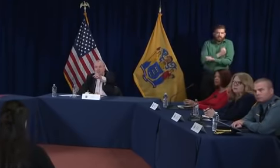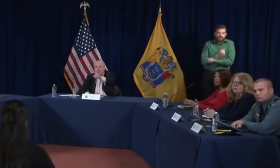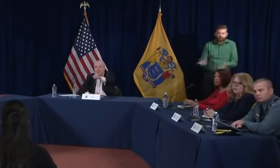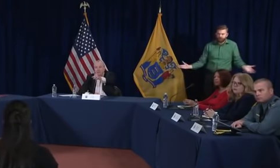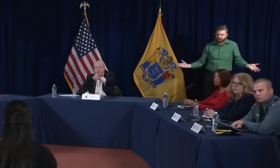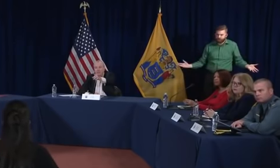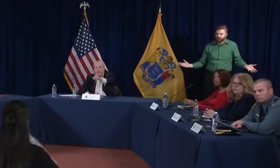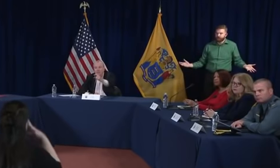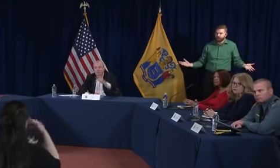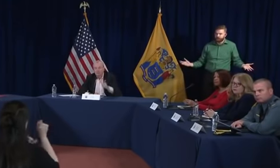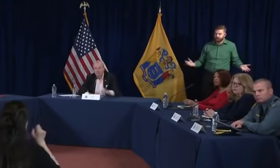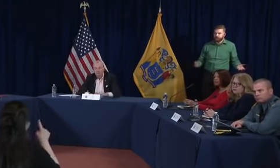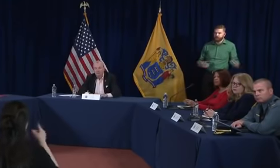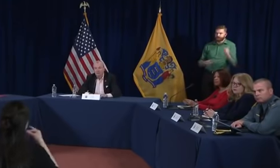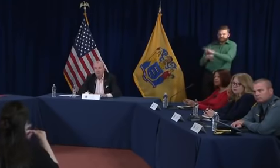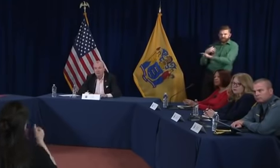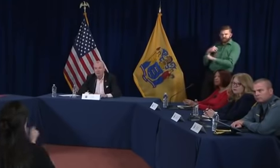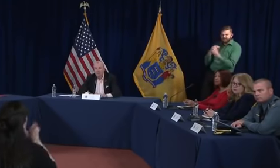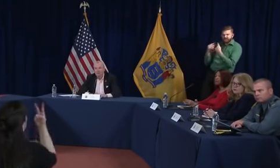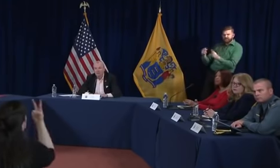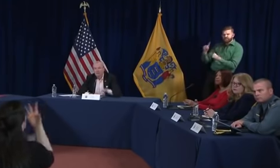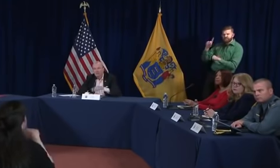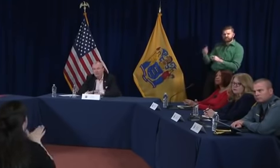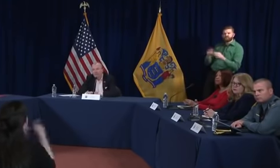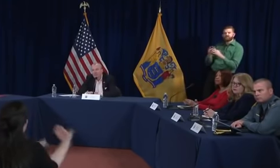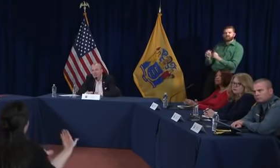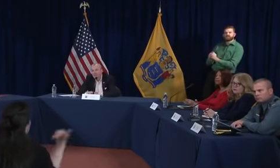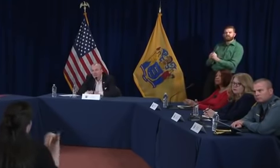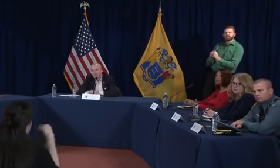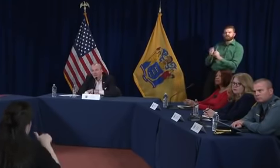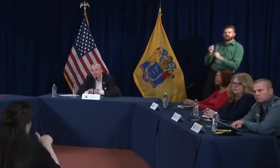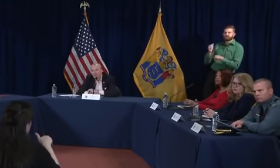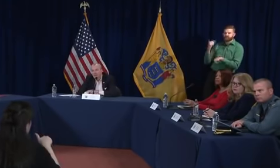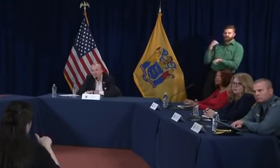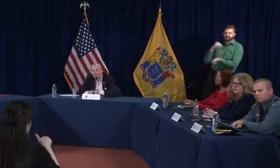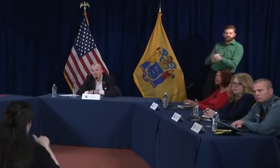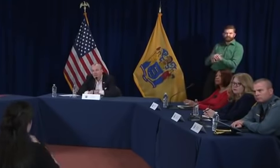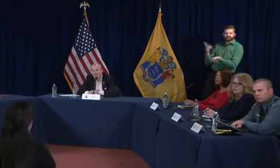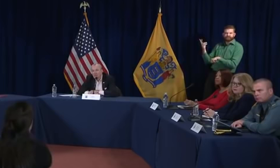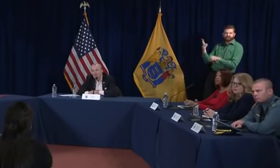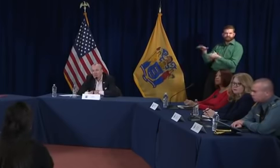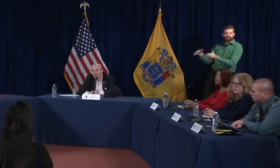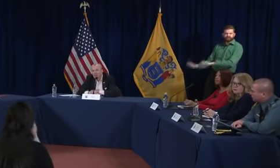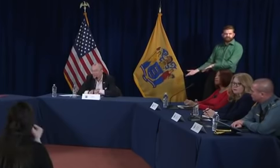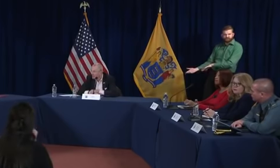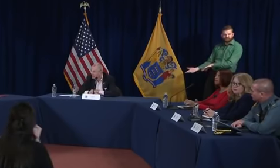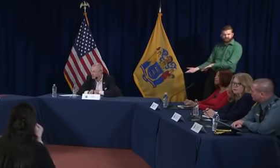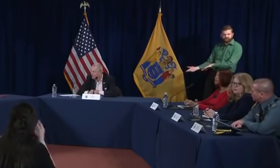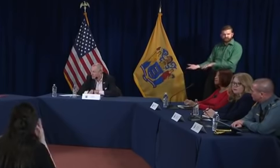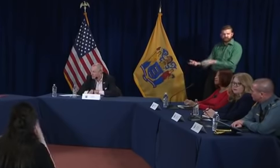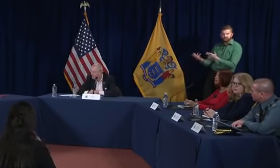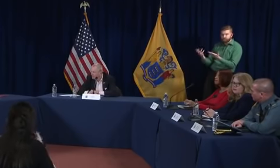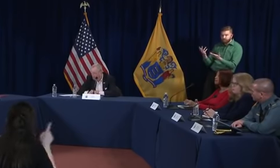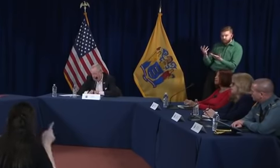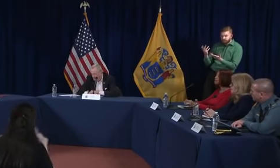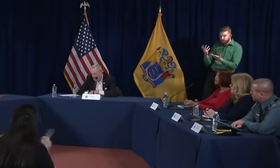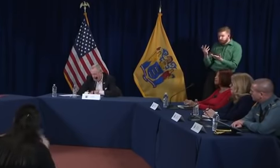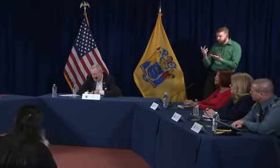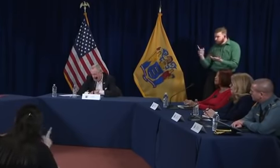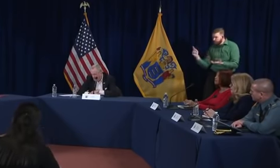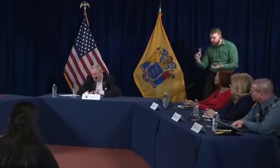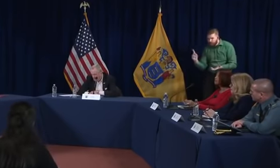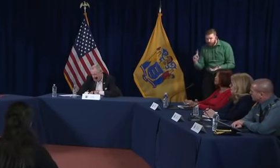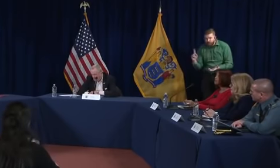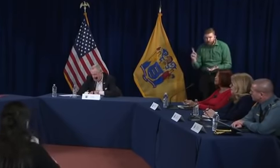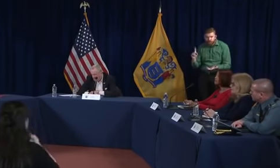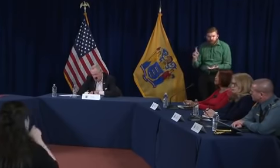A real quick question about the 2 fatalities. Can you give some more information about them, where they were from, and